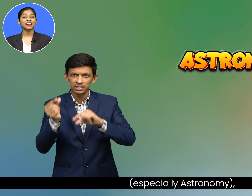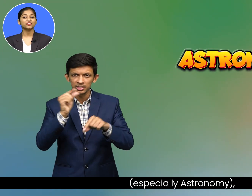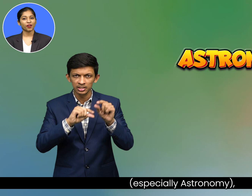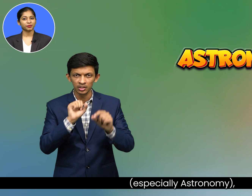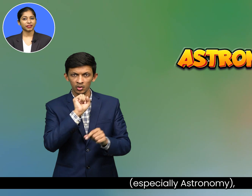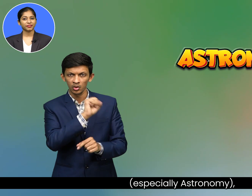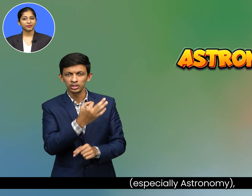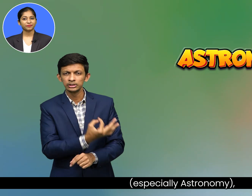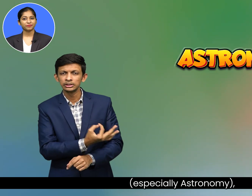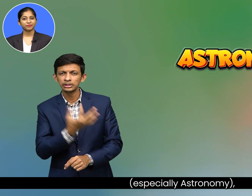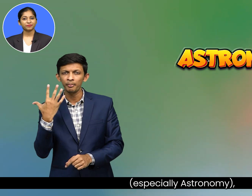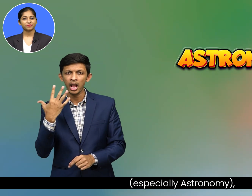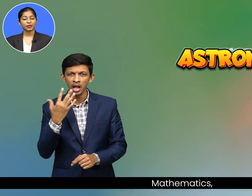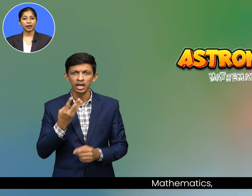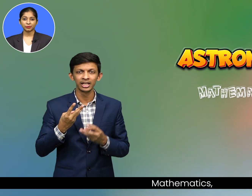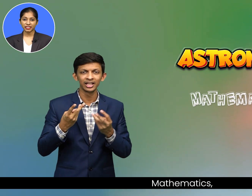especially astronomy,